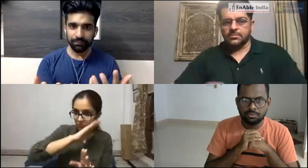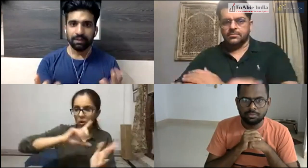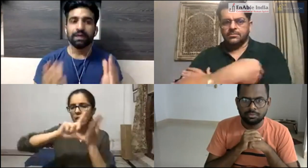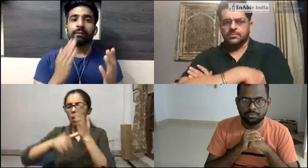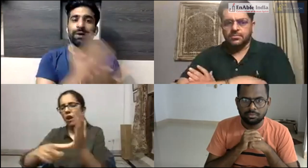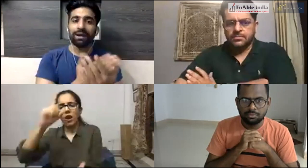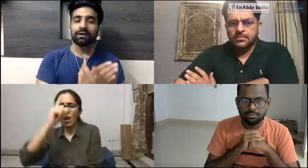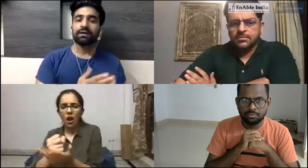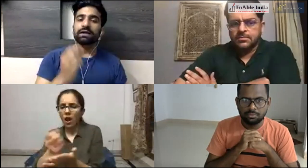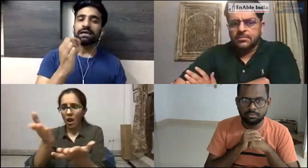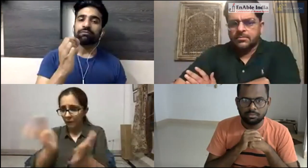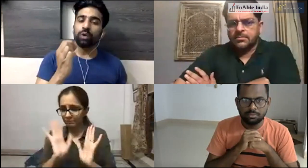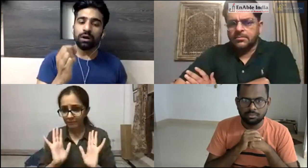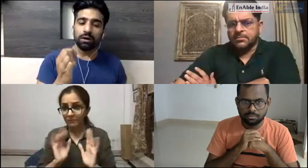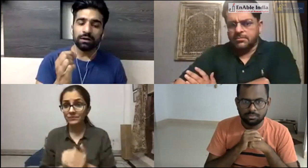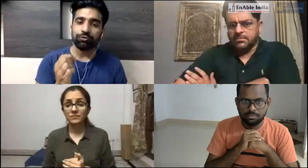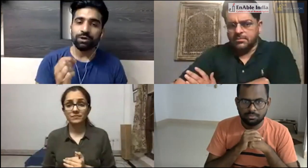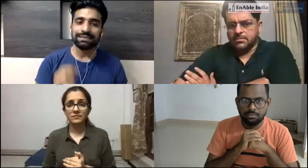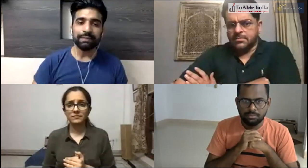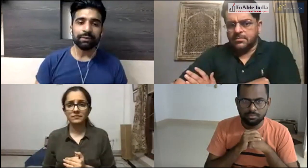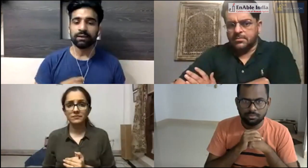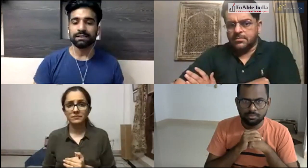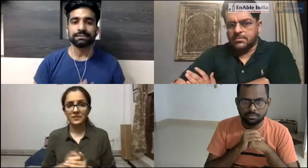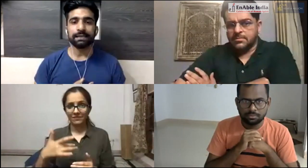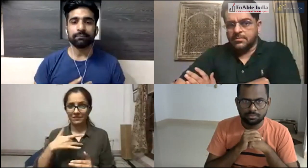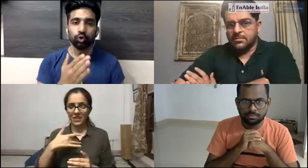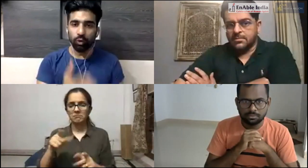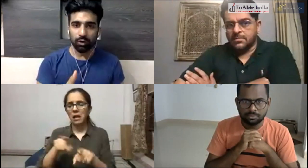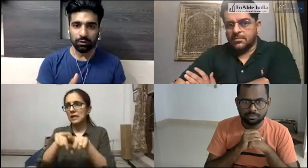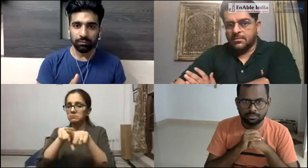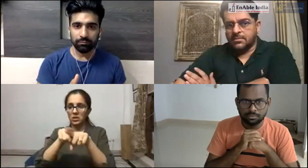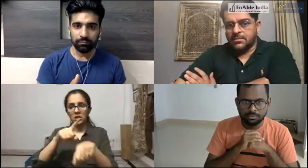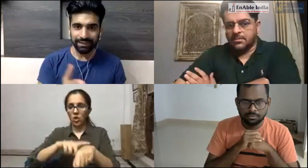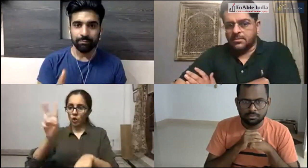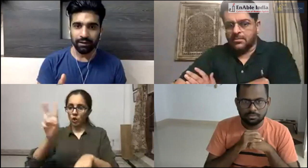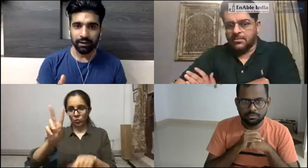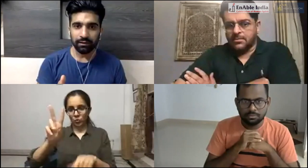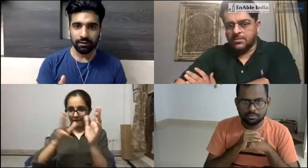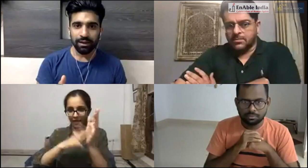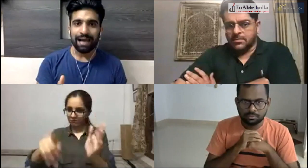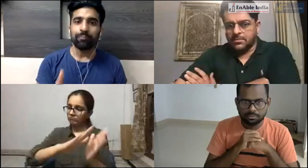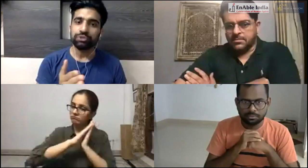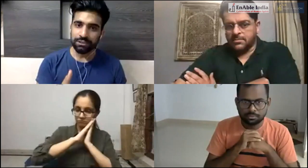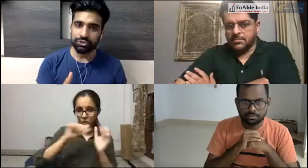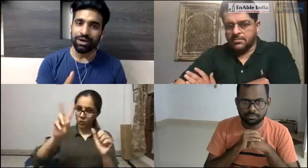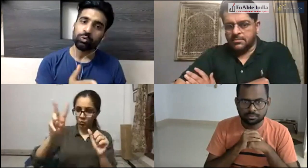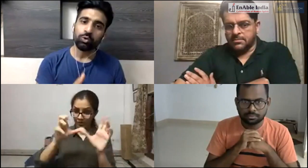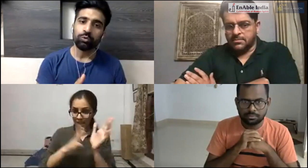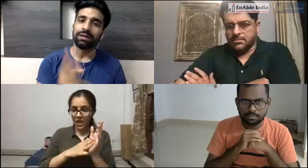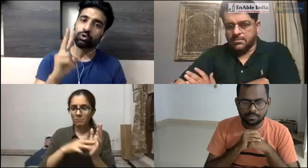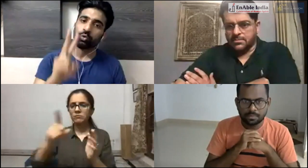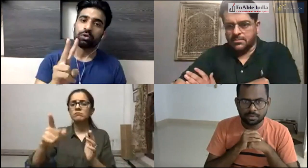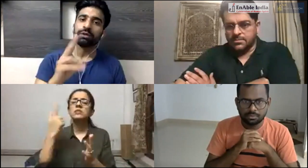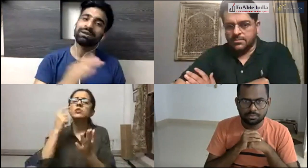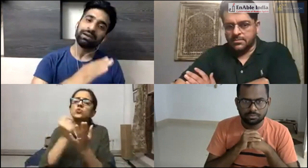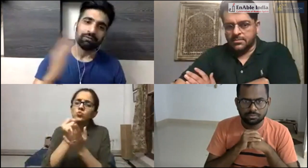Okay, but if you are sleeping at, let's say, 2 o'clock in the midnight, I would suggest try to go to bed